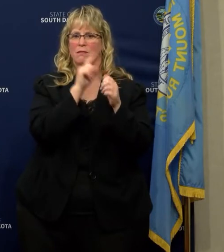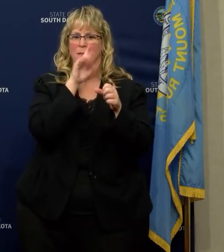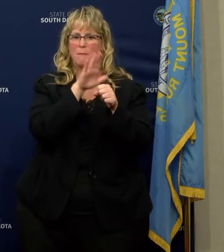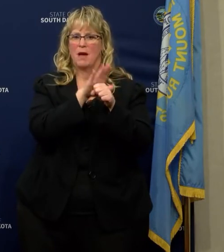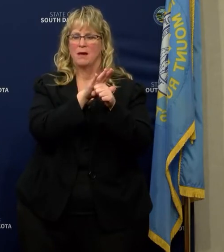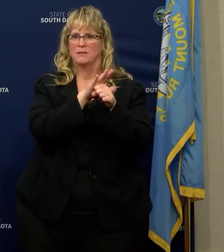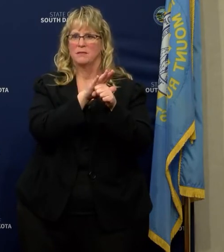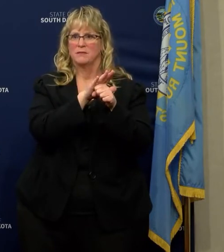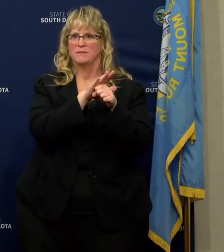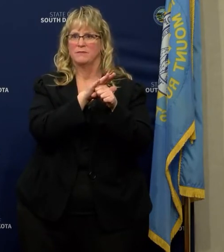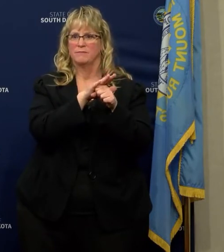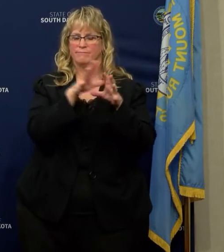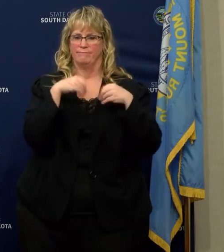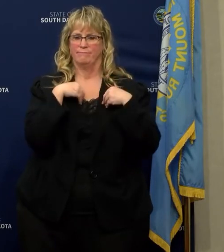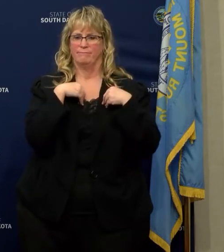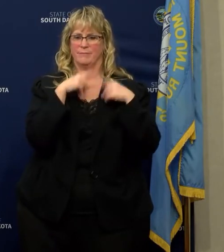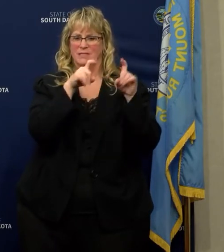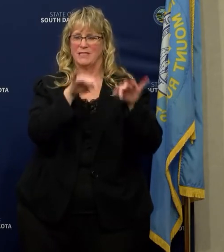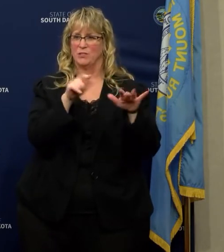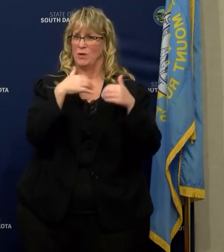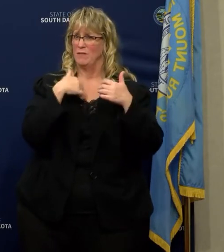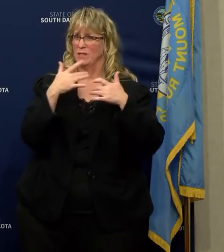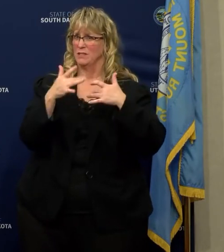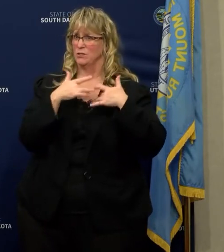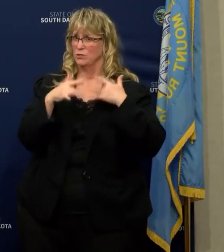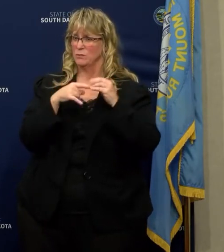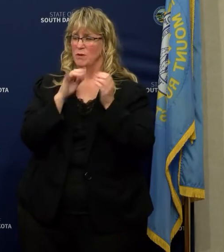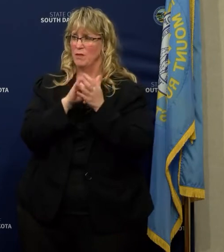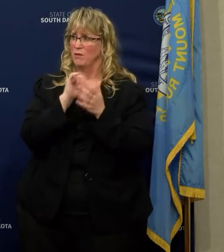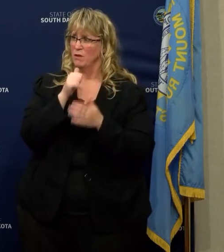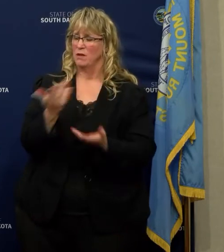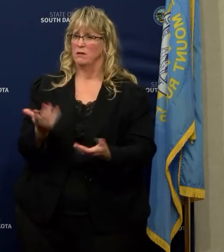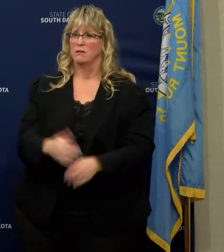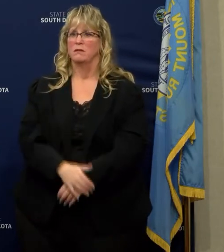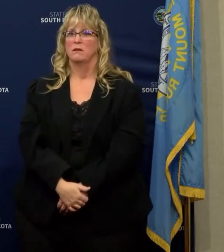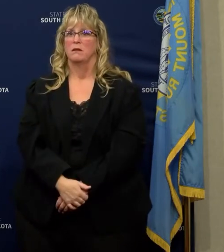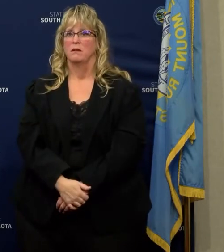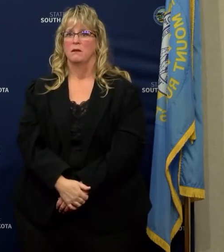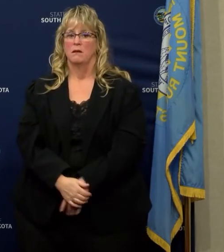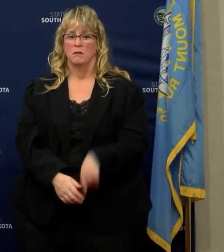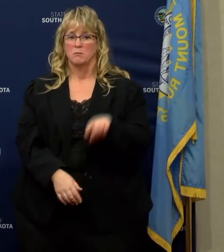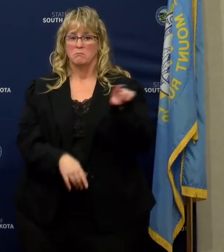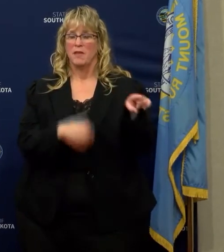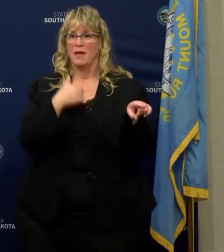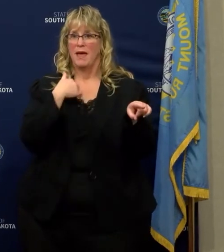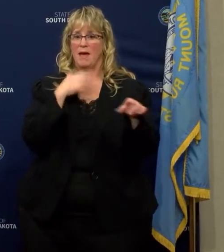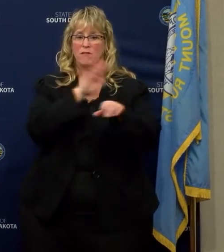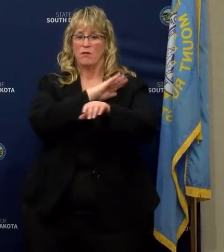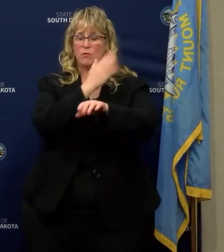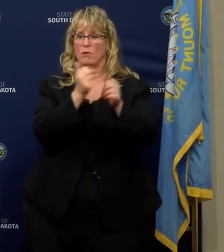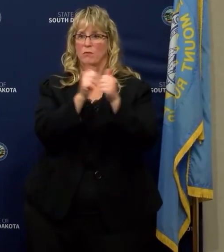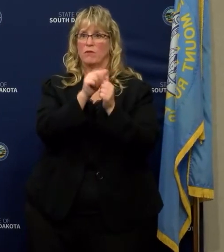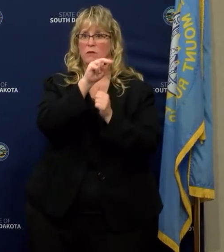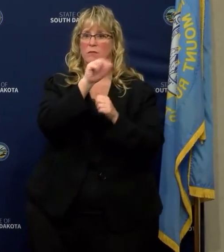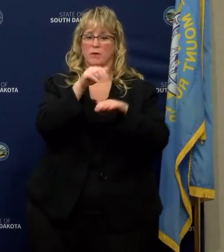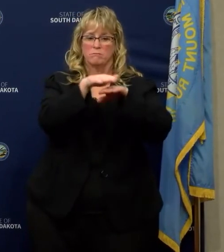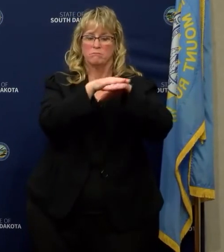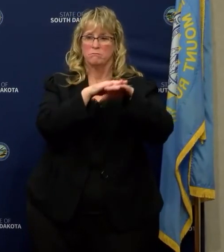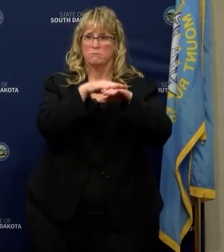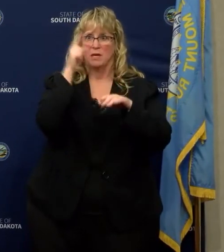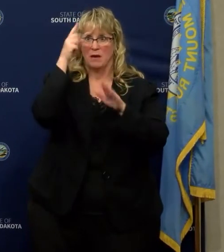on the reservation. Do you have any concerns about that? Well, they certainly have authorities when it comes to their tribal government